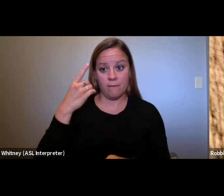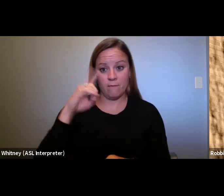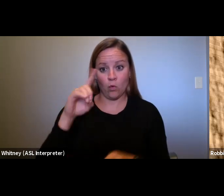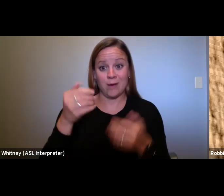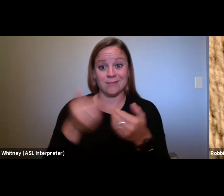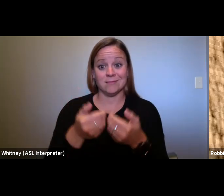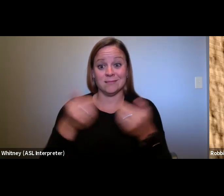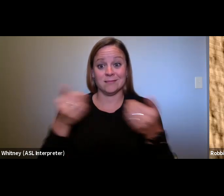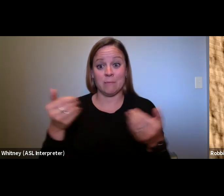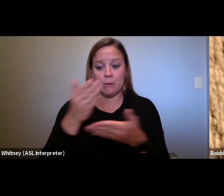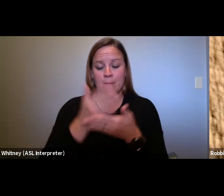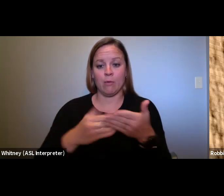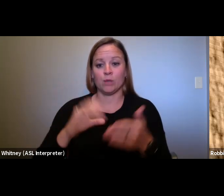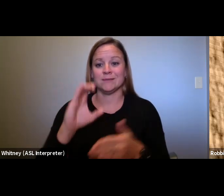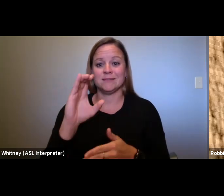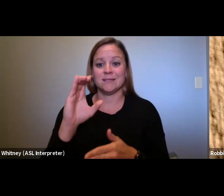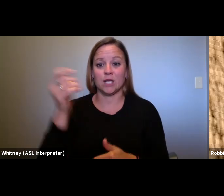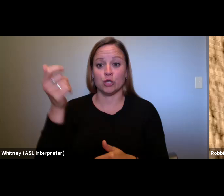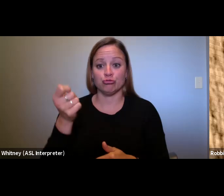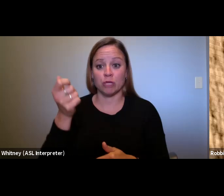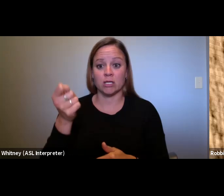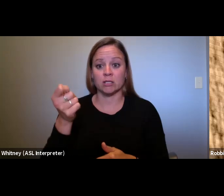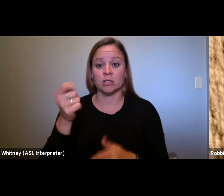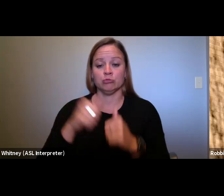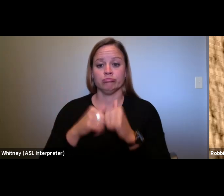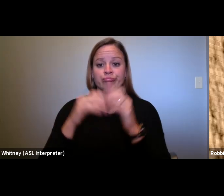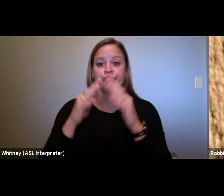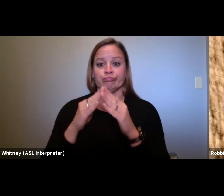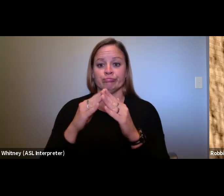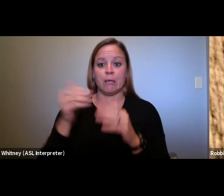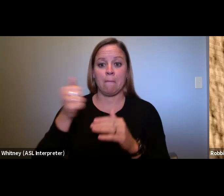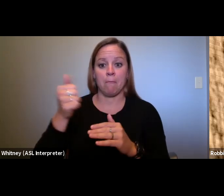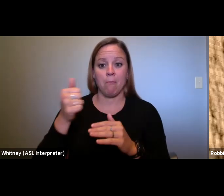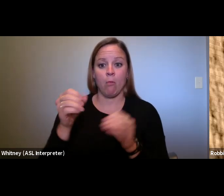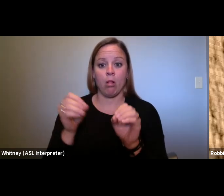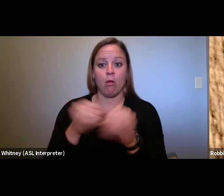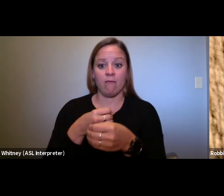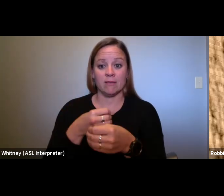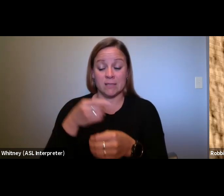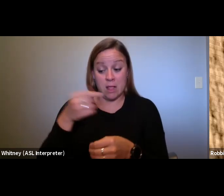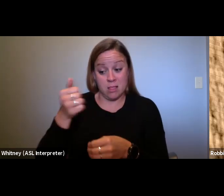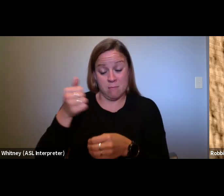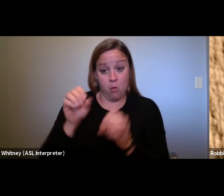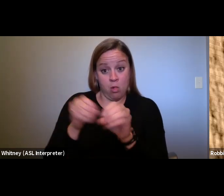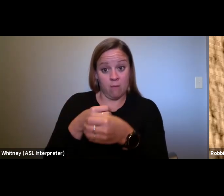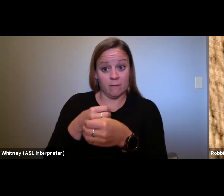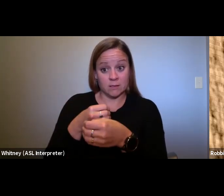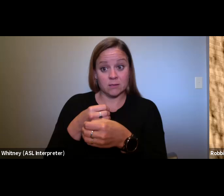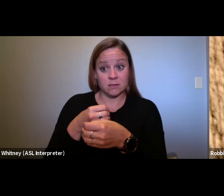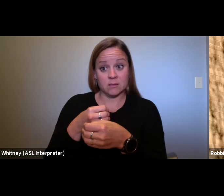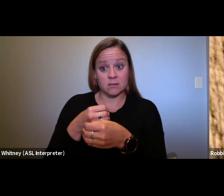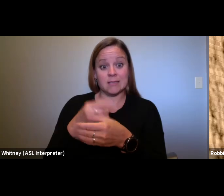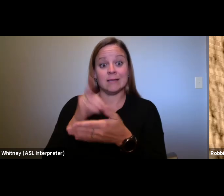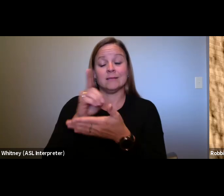separate Part C grant to create the mobile office. And that mobile office is